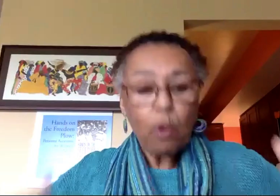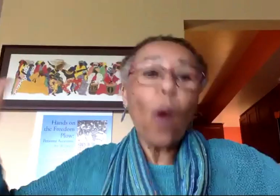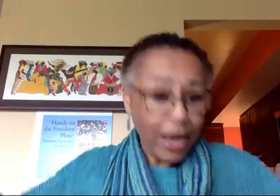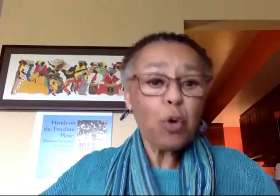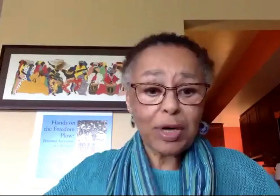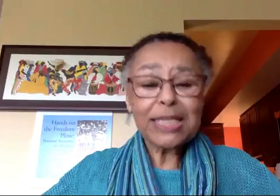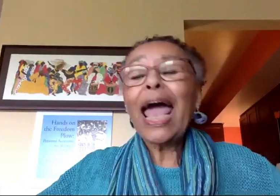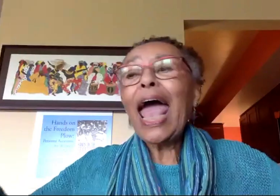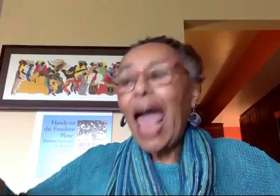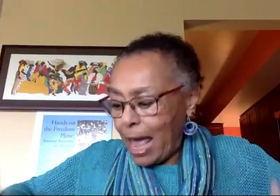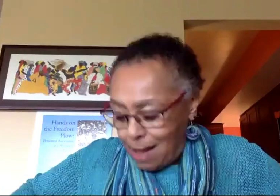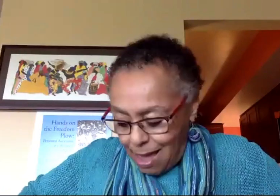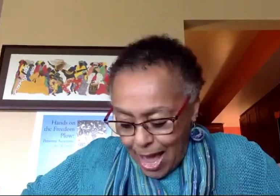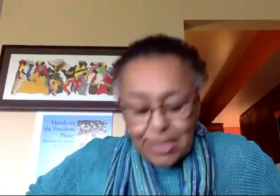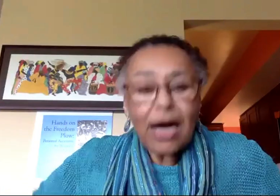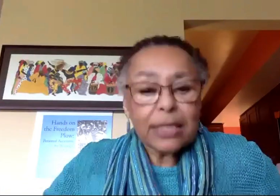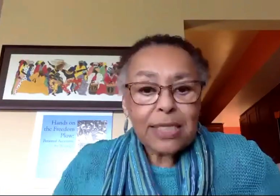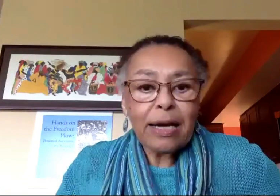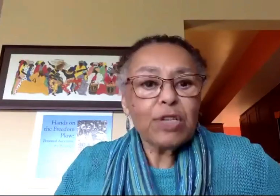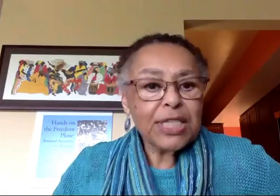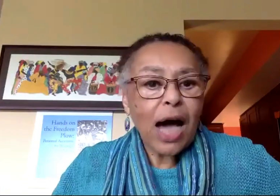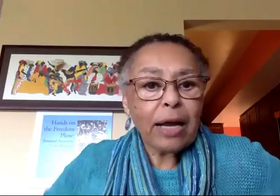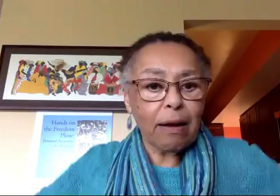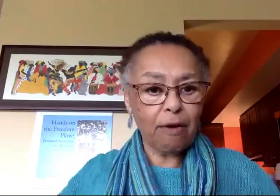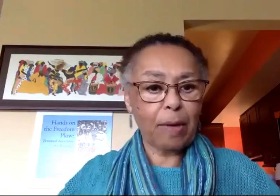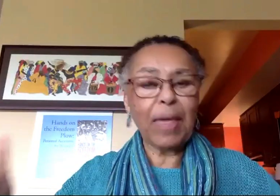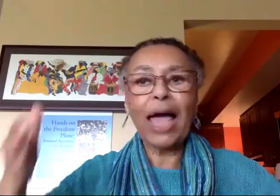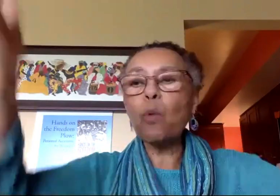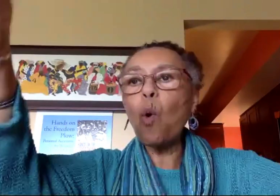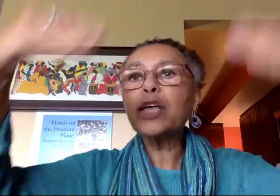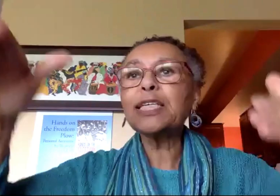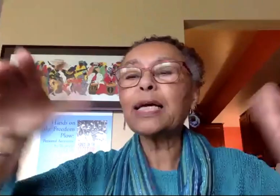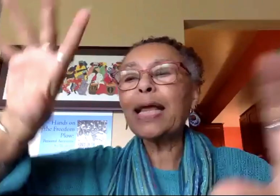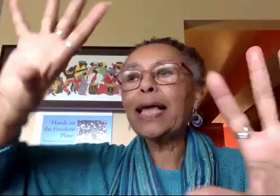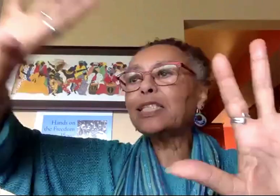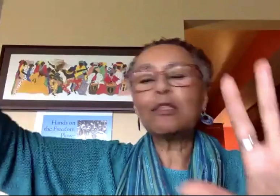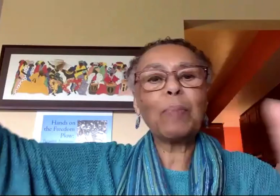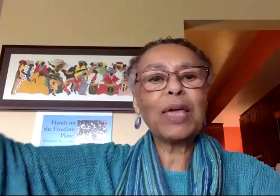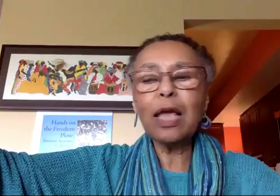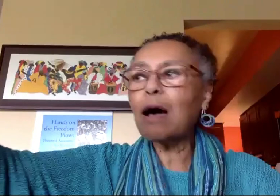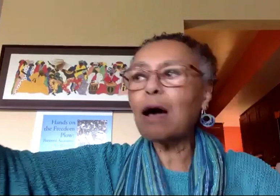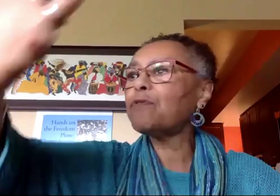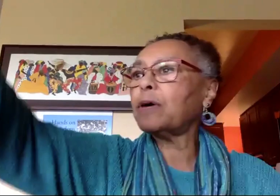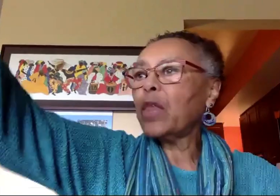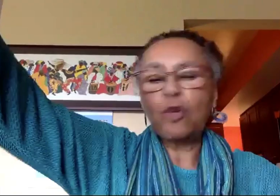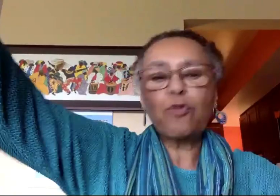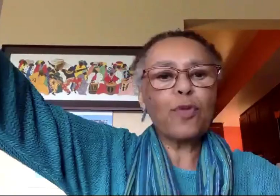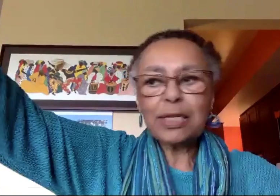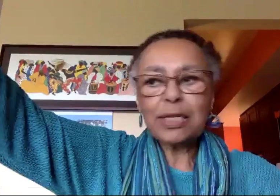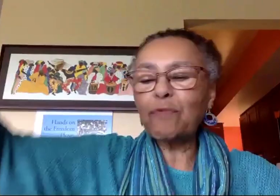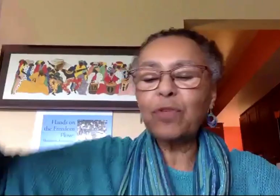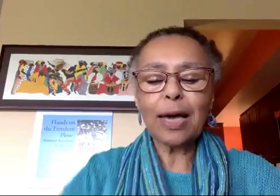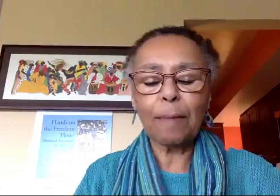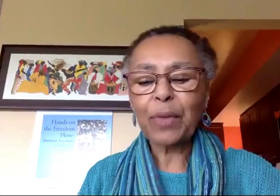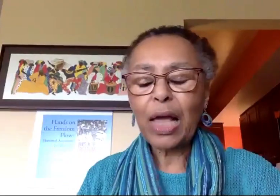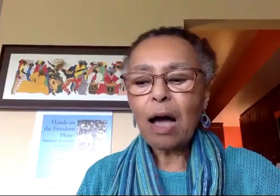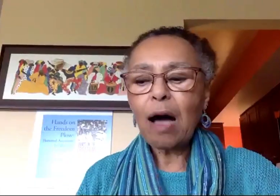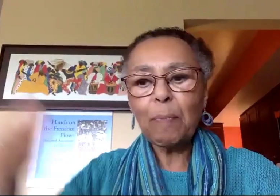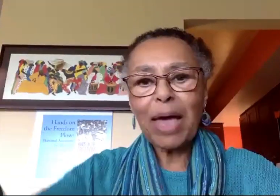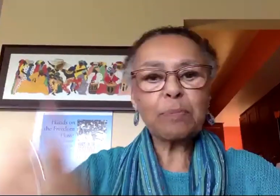in, white of course, and he has guns on either side of him. And he walks in and he gets to the beginning of the front of